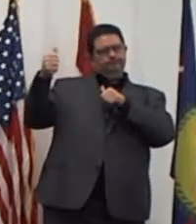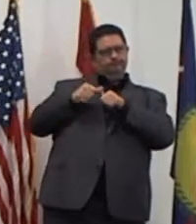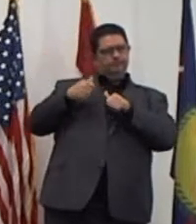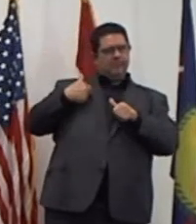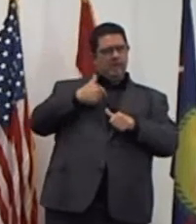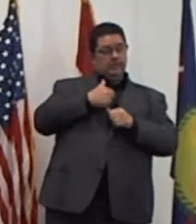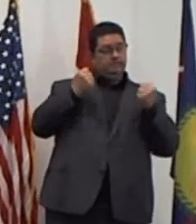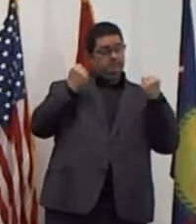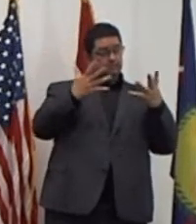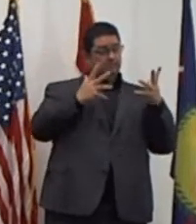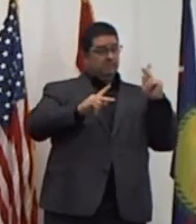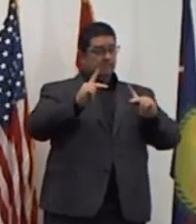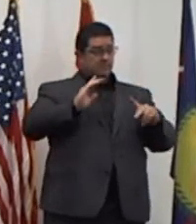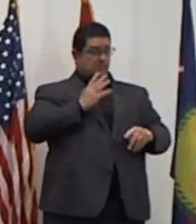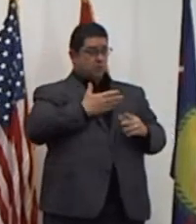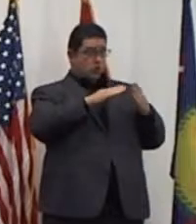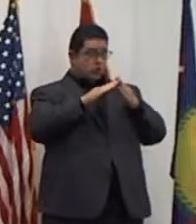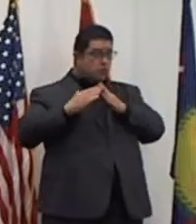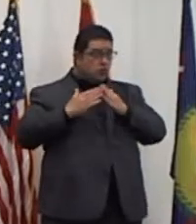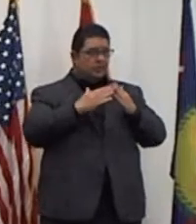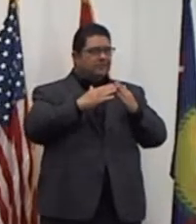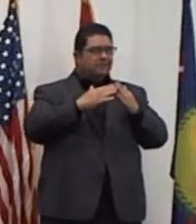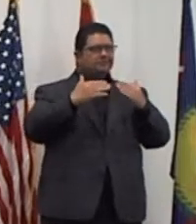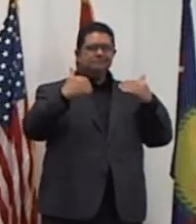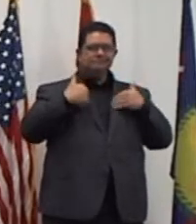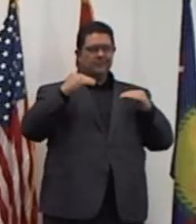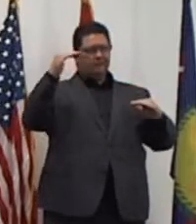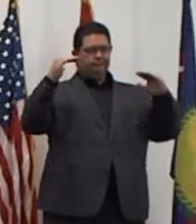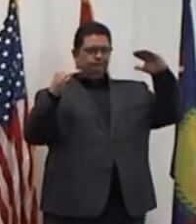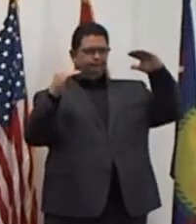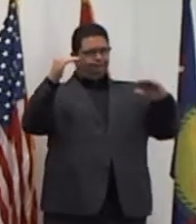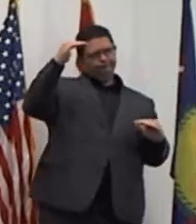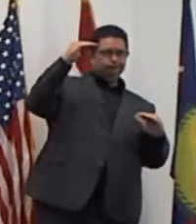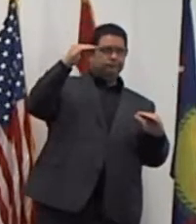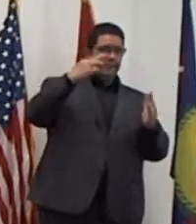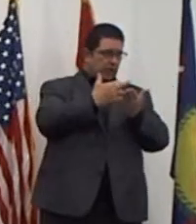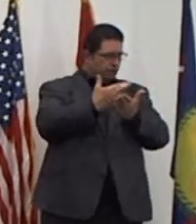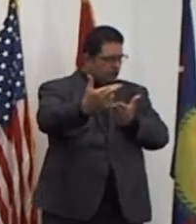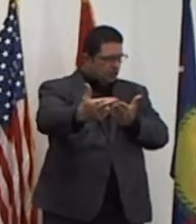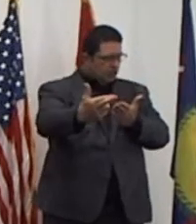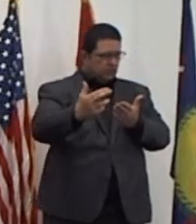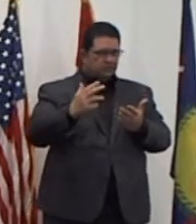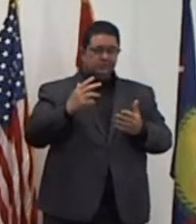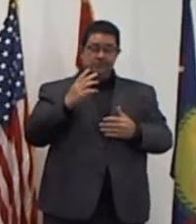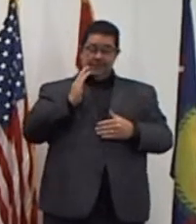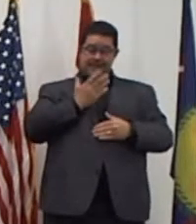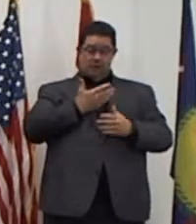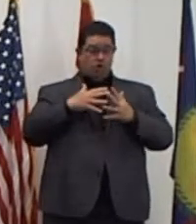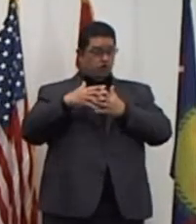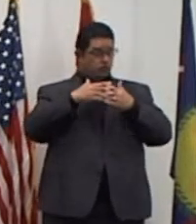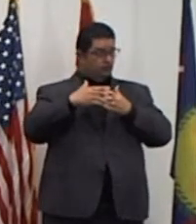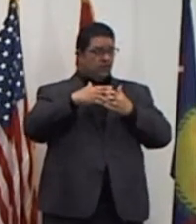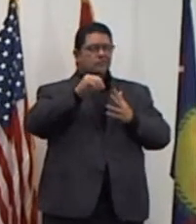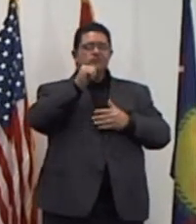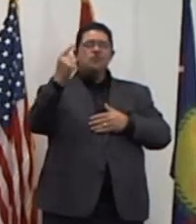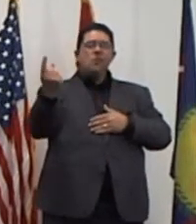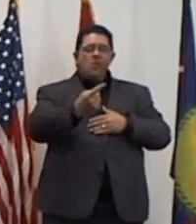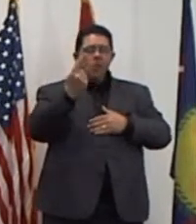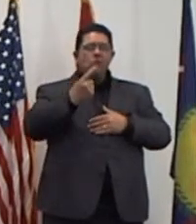community don't have the same resources as others. In fact, in our country, we don't always do a great job of taking care of